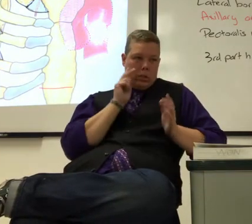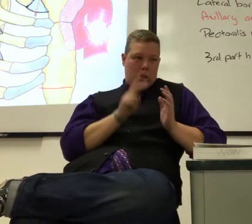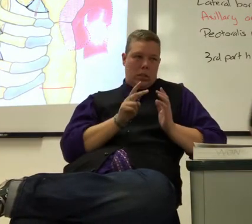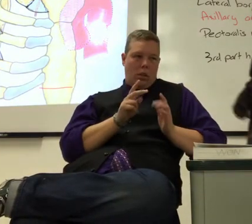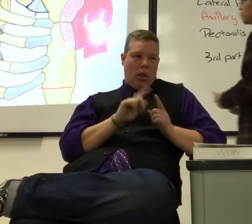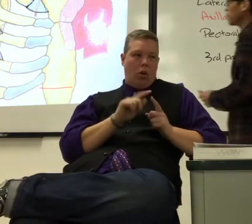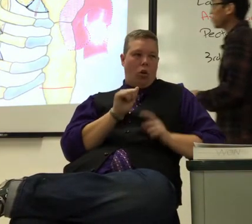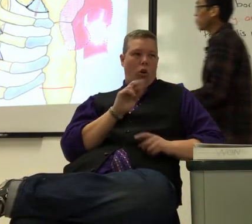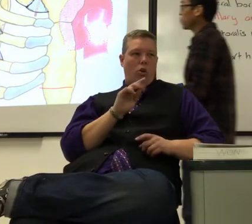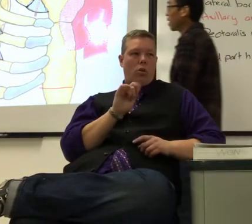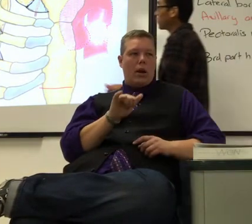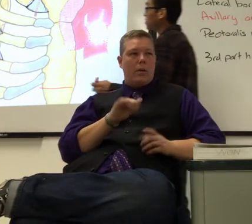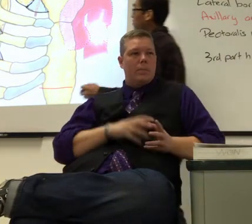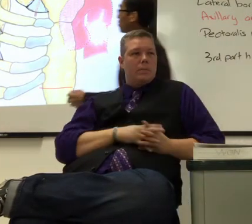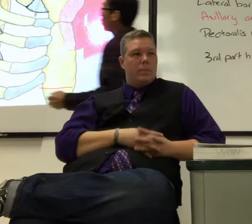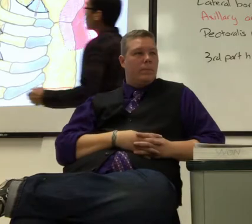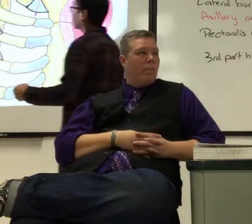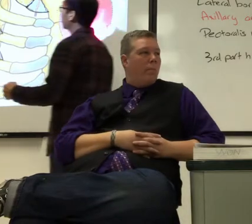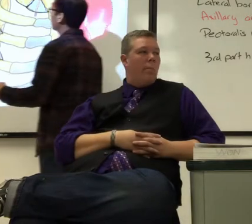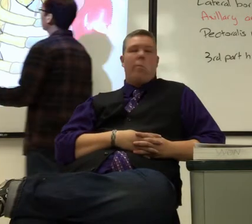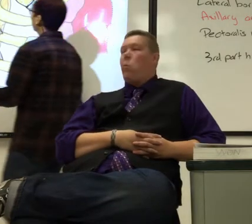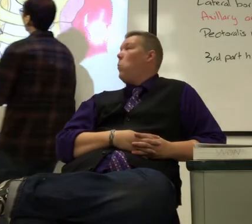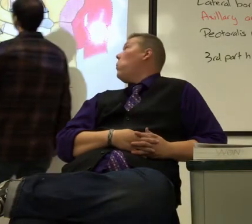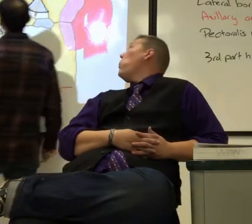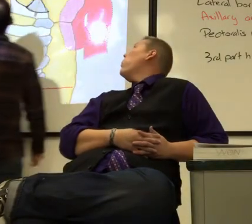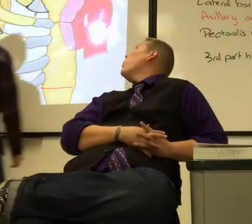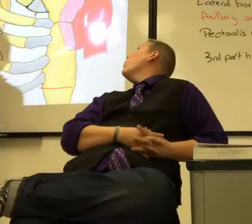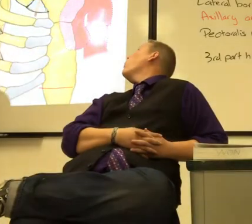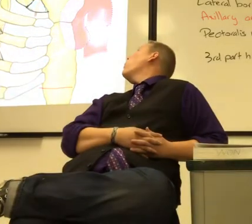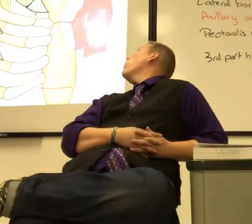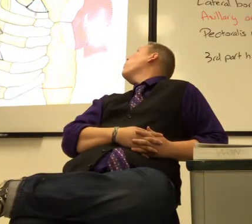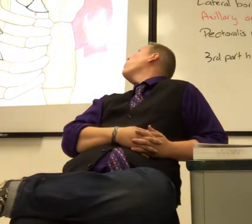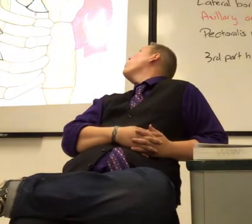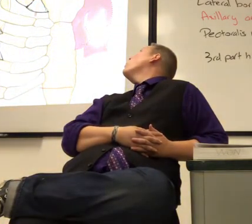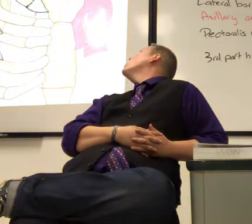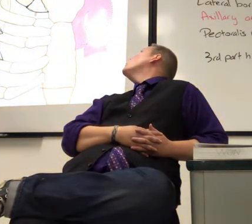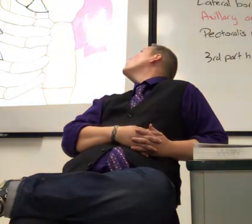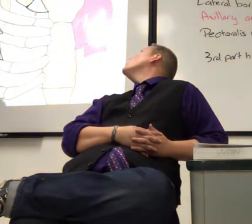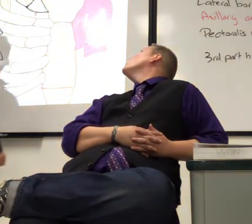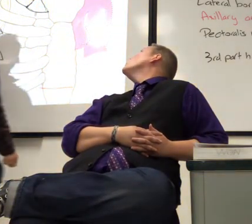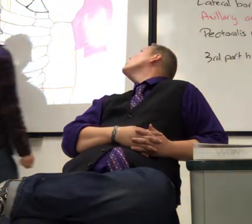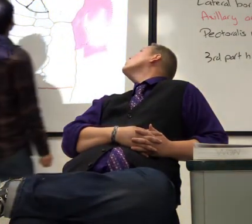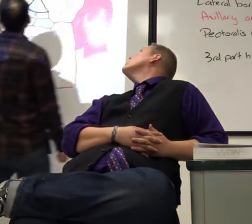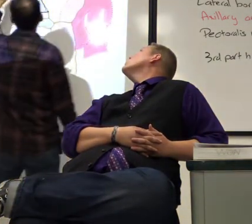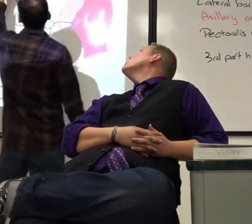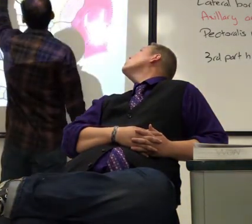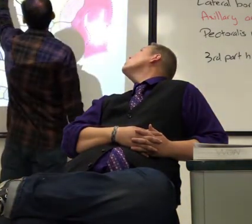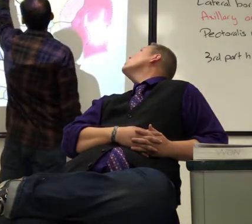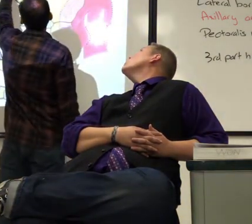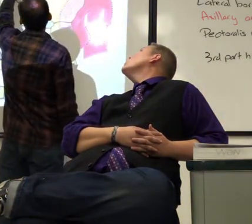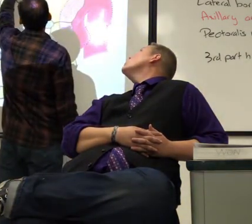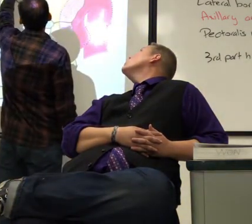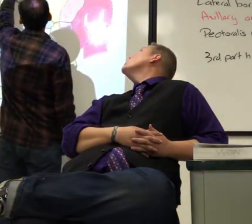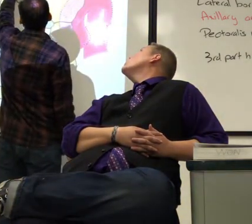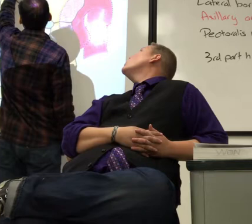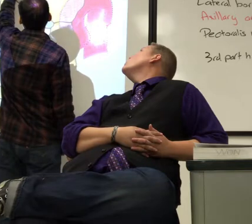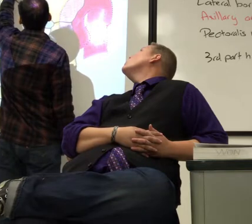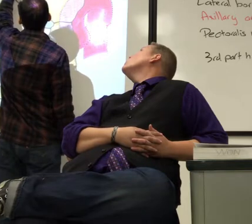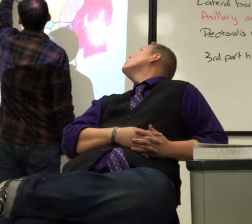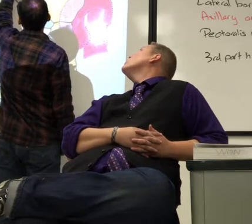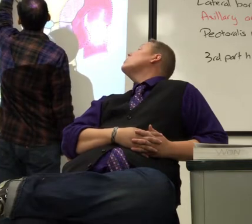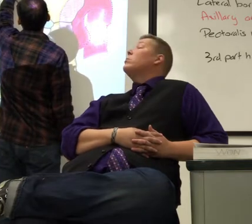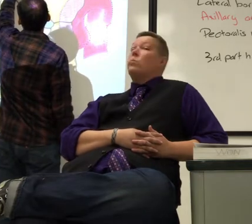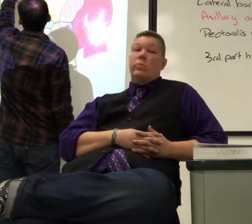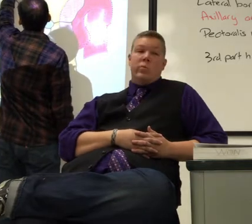show them on this figure here. All right, so let's continue on here. So the